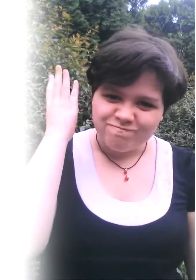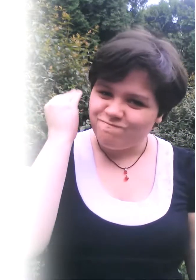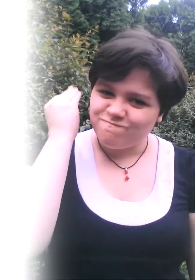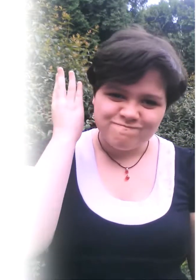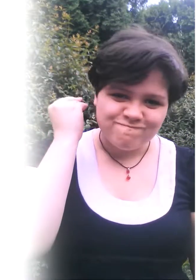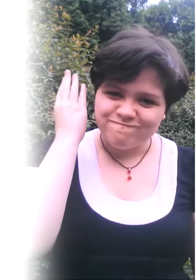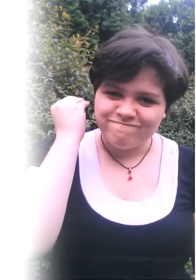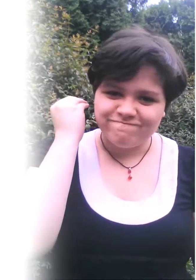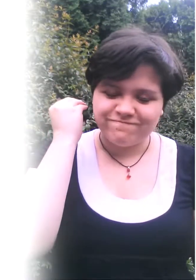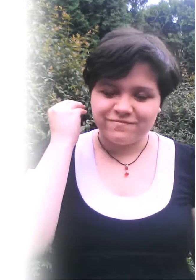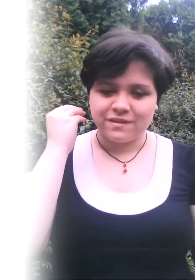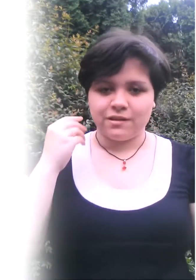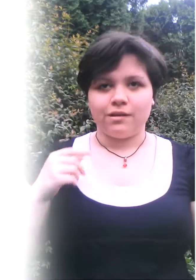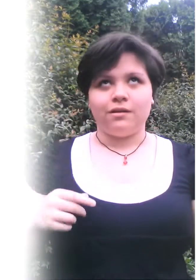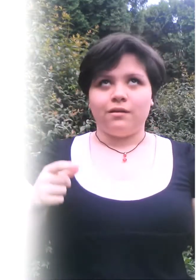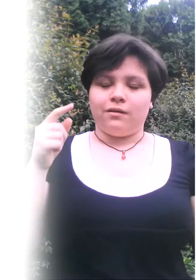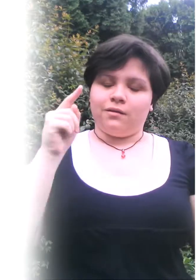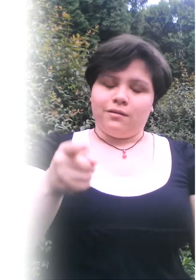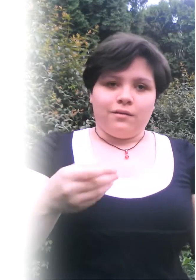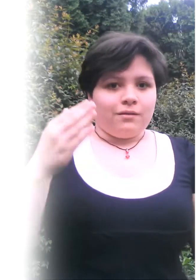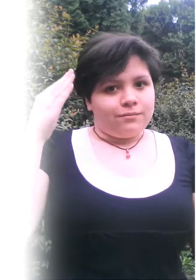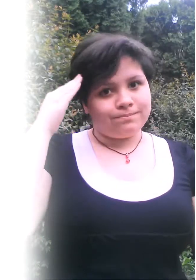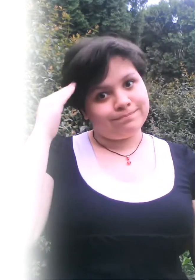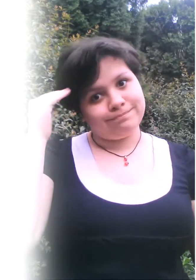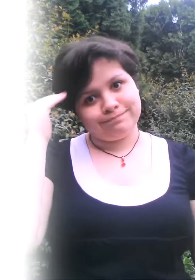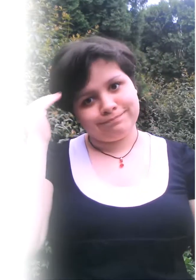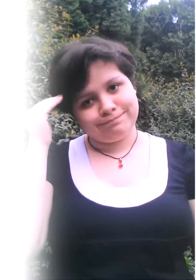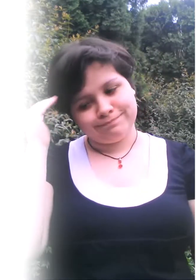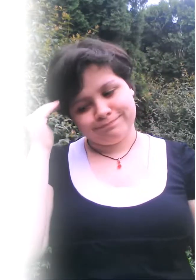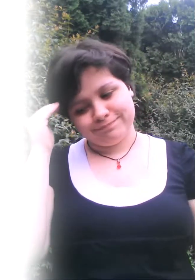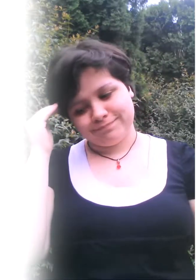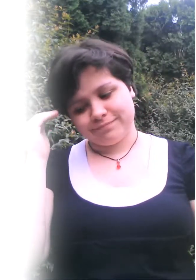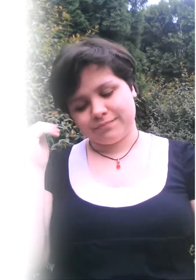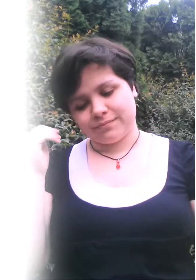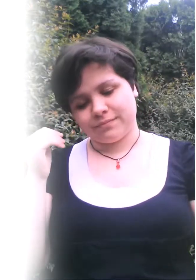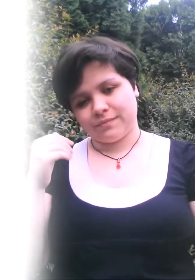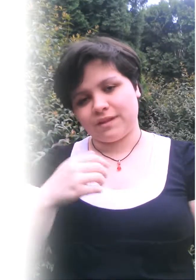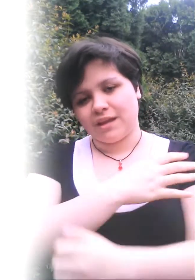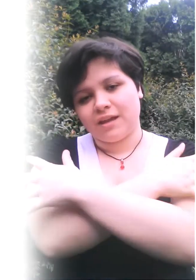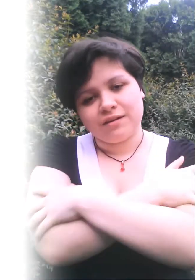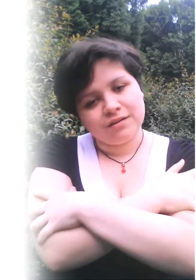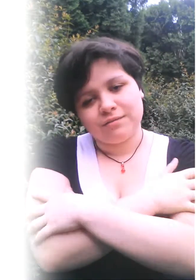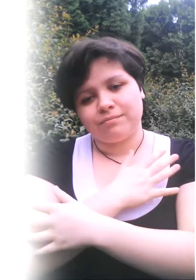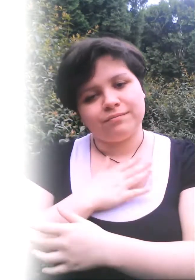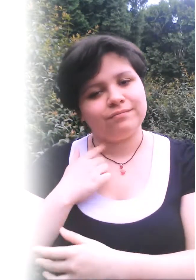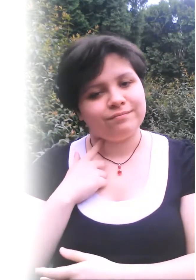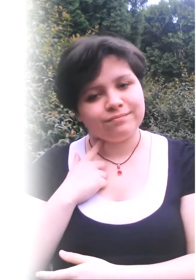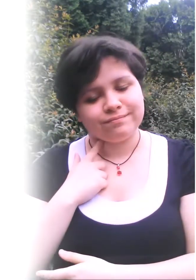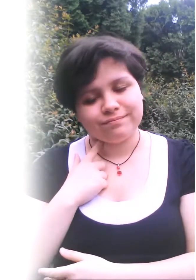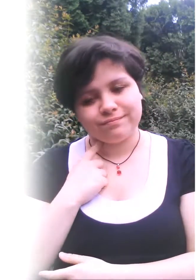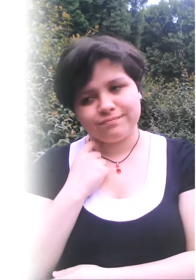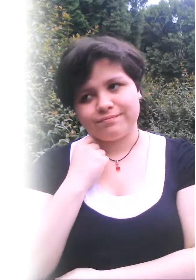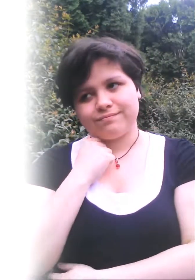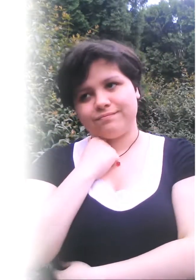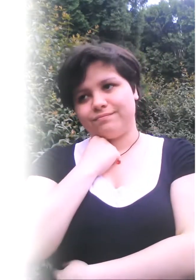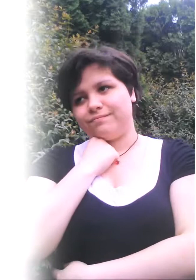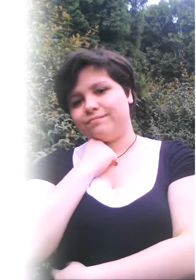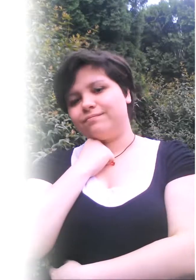Though I pretended hard to be, guess you could say she saw through me and hugged my